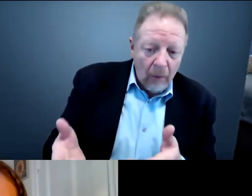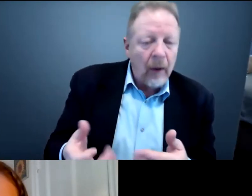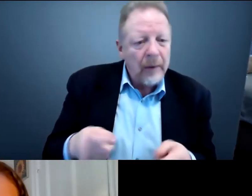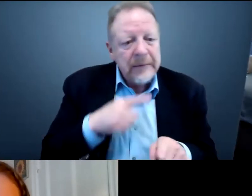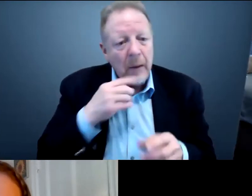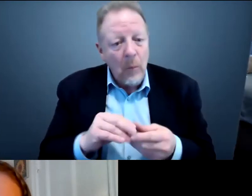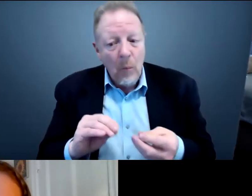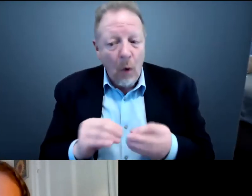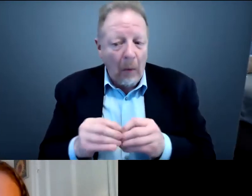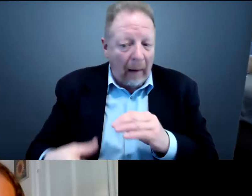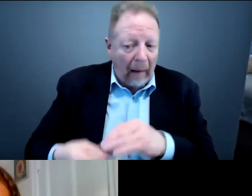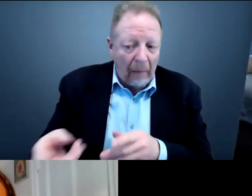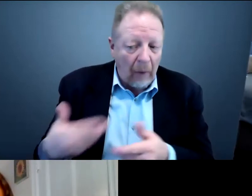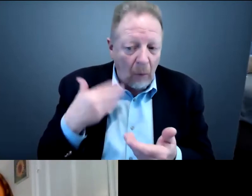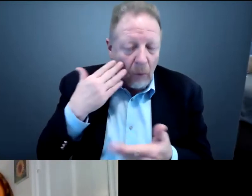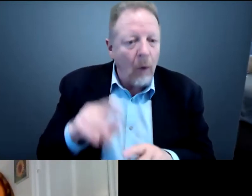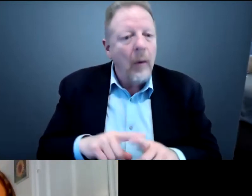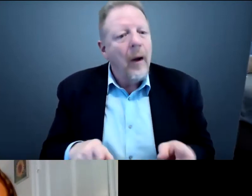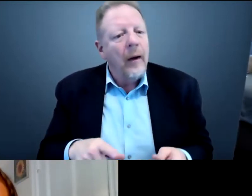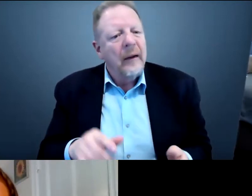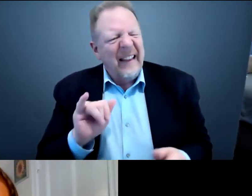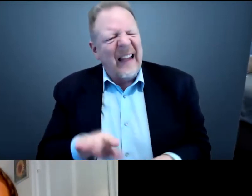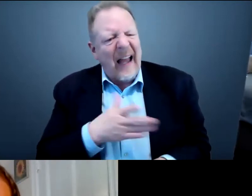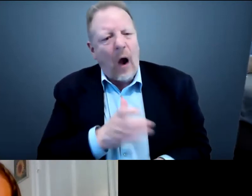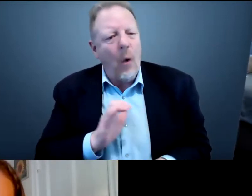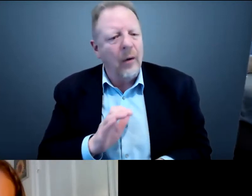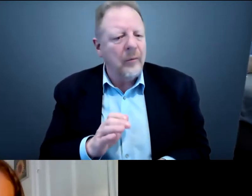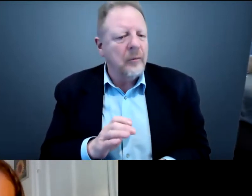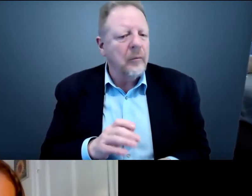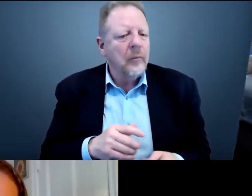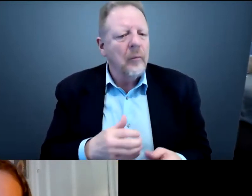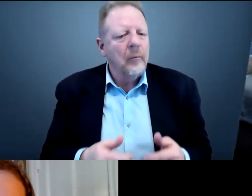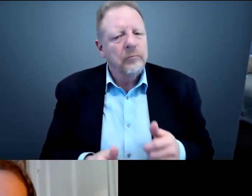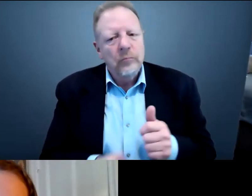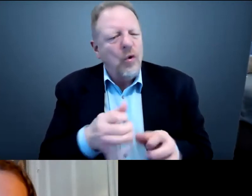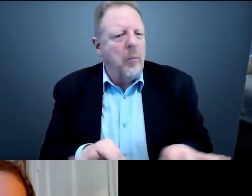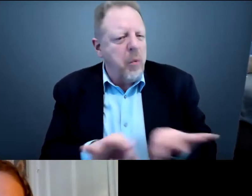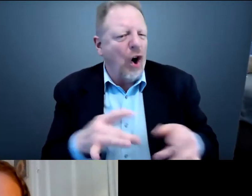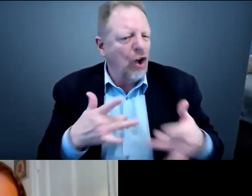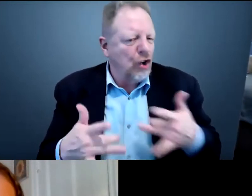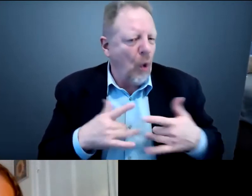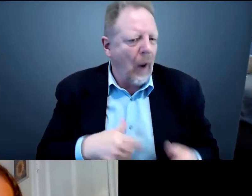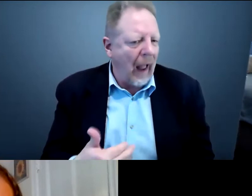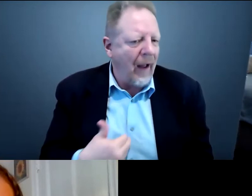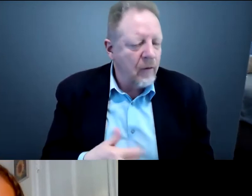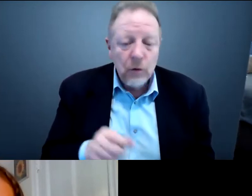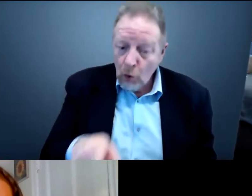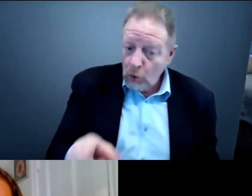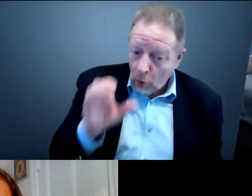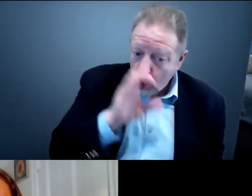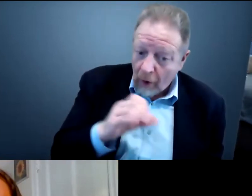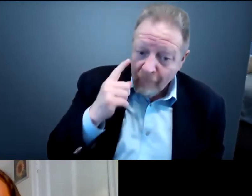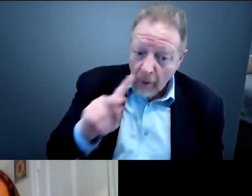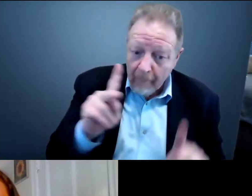but sort of baseline, that's kind of why we're here. So you're really looking for people